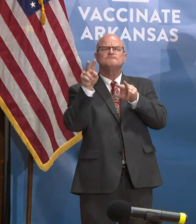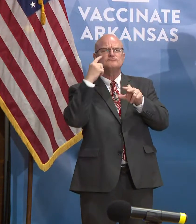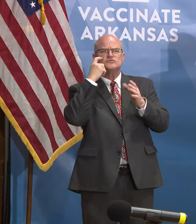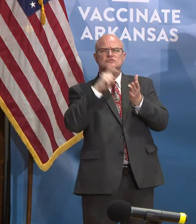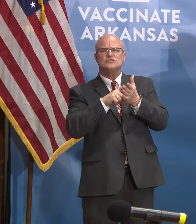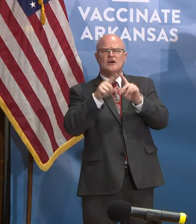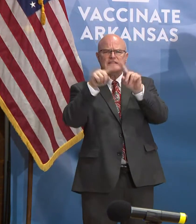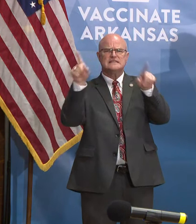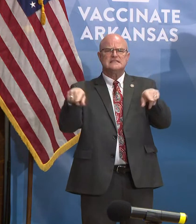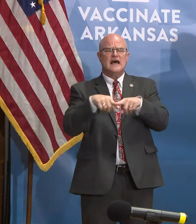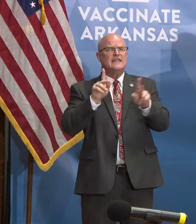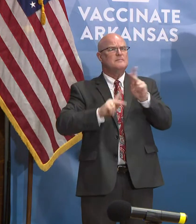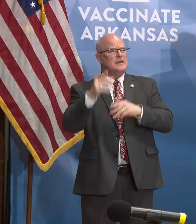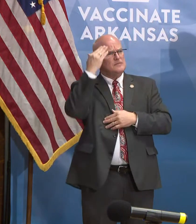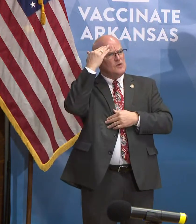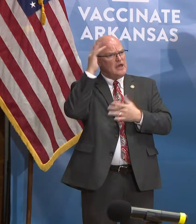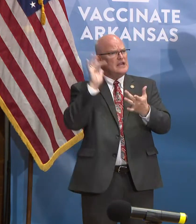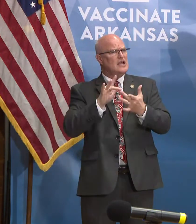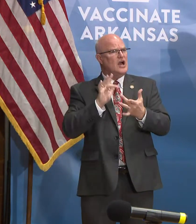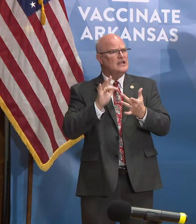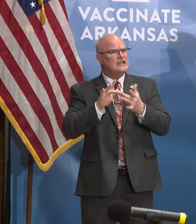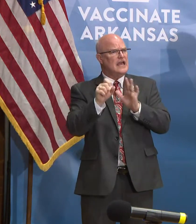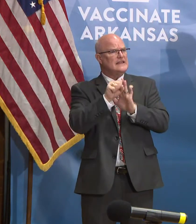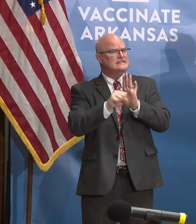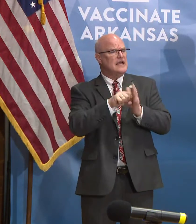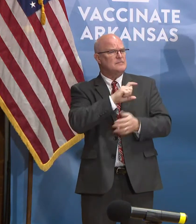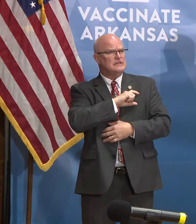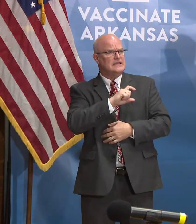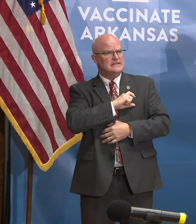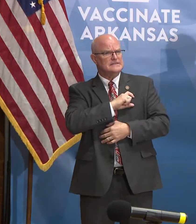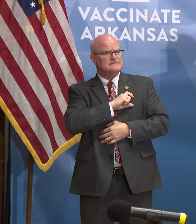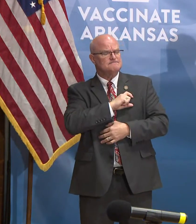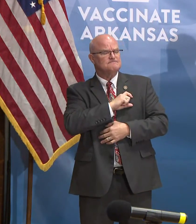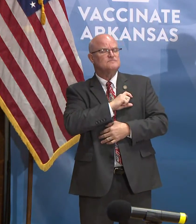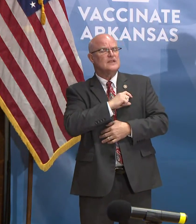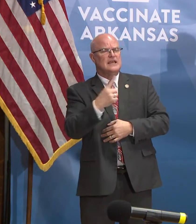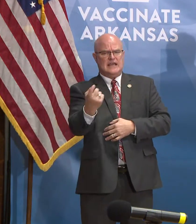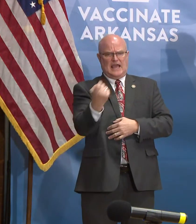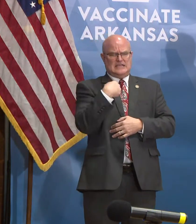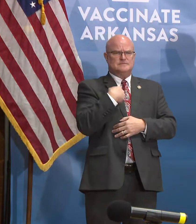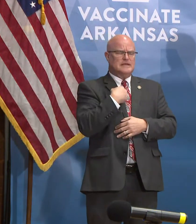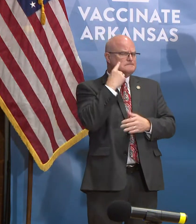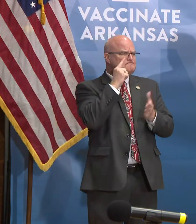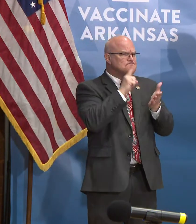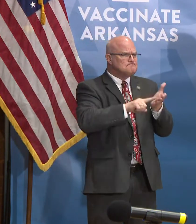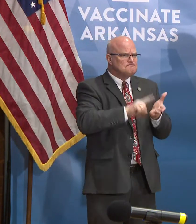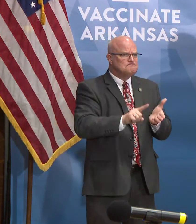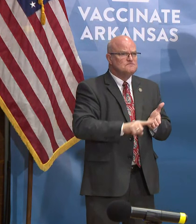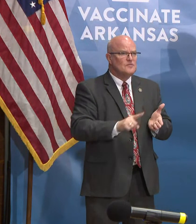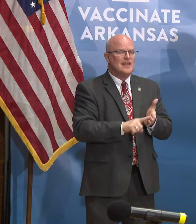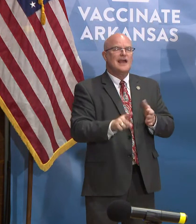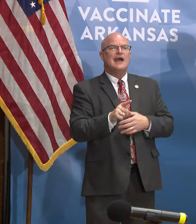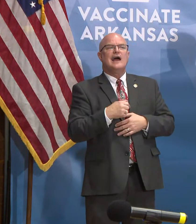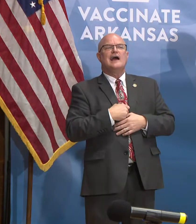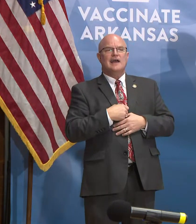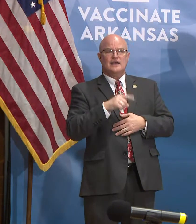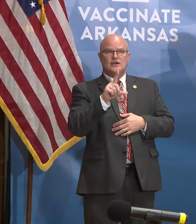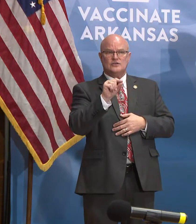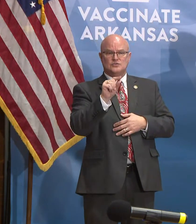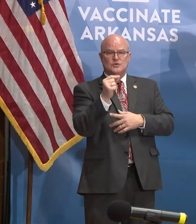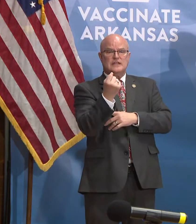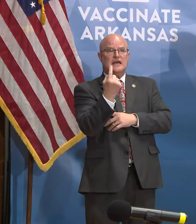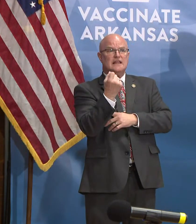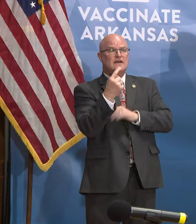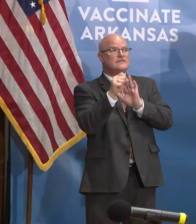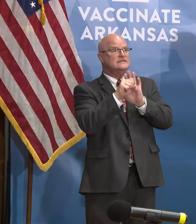interstate that people knew how to contact the state police. He asked me to look into that, and believe it or not, in 2011, the